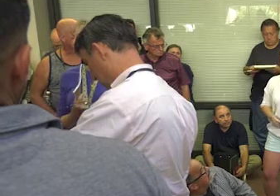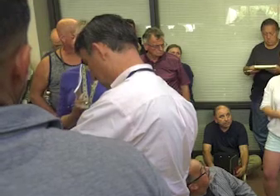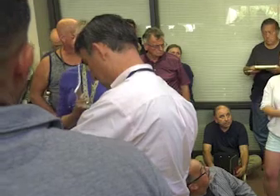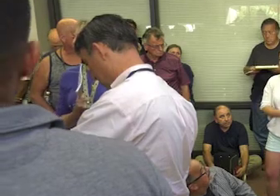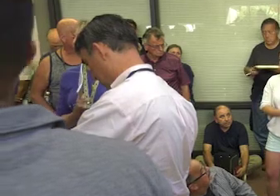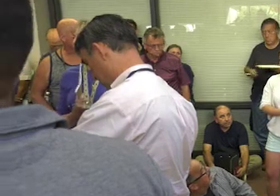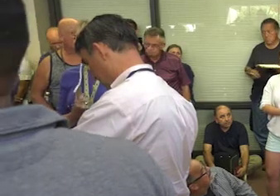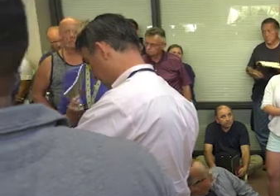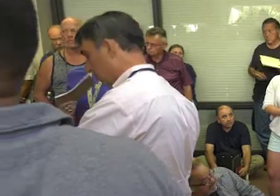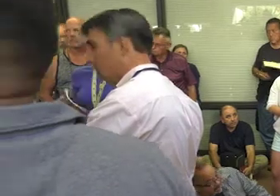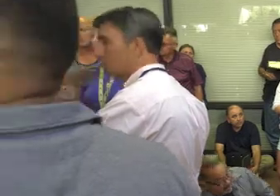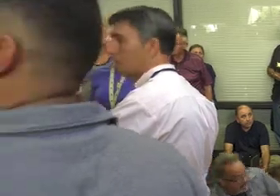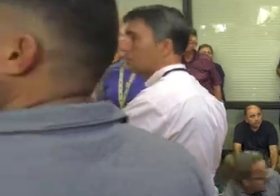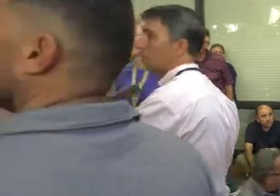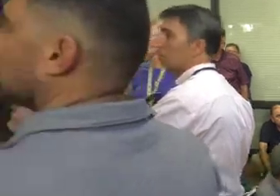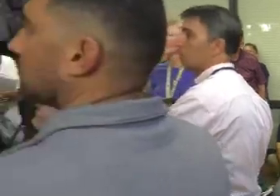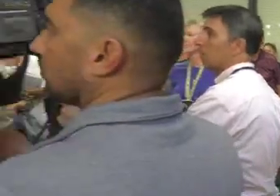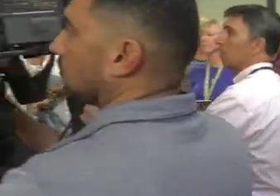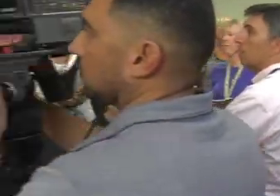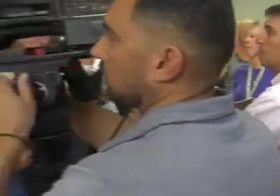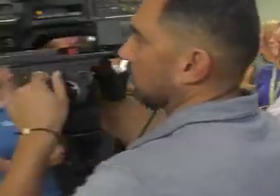had this. So